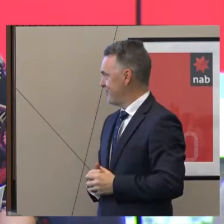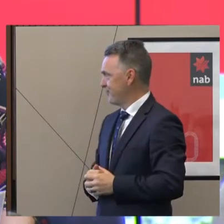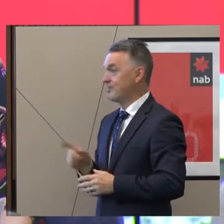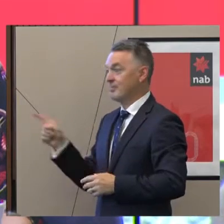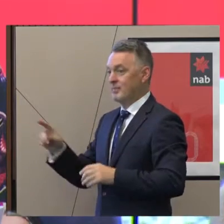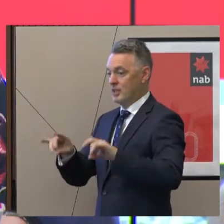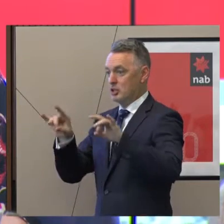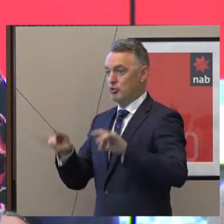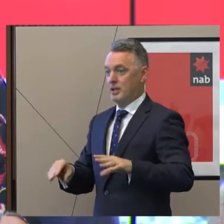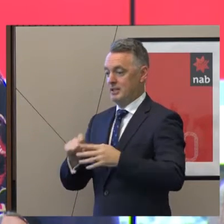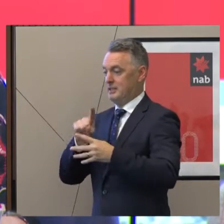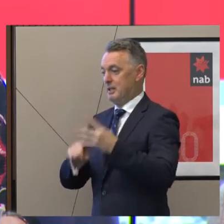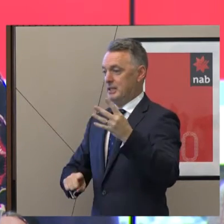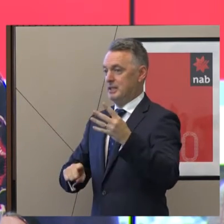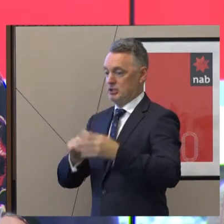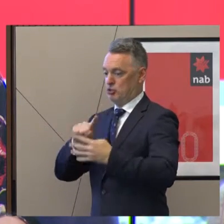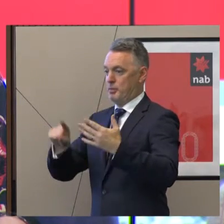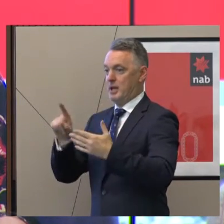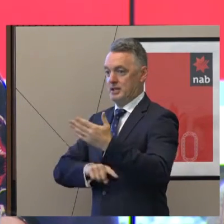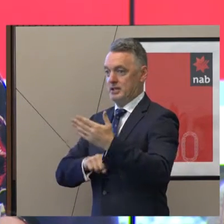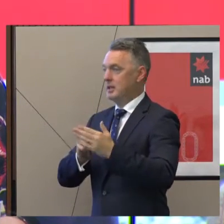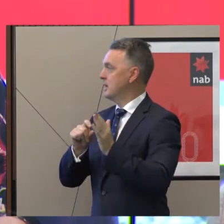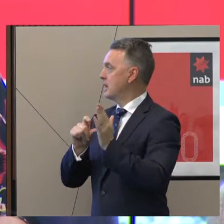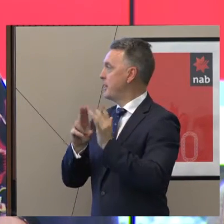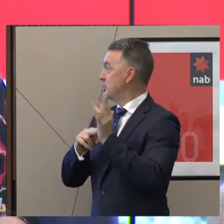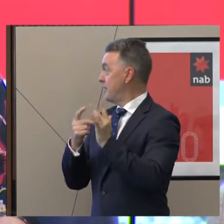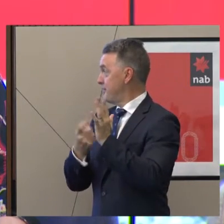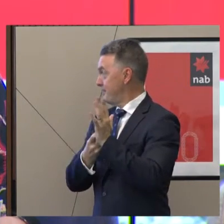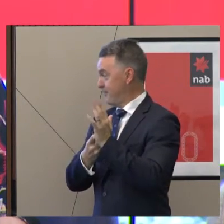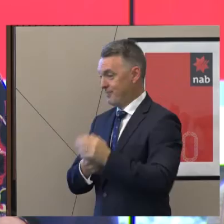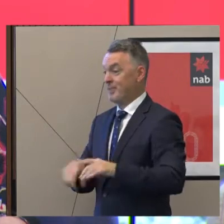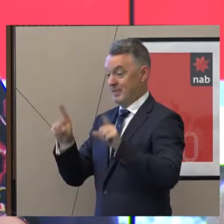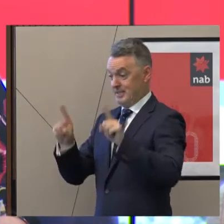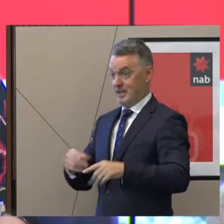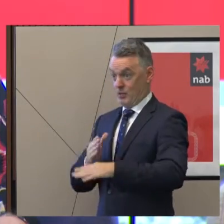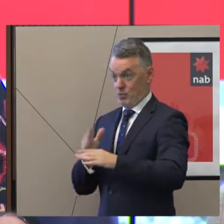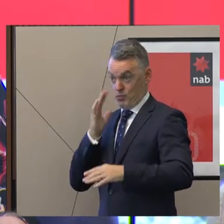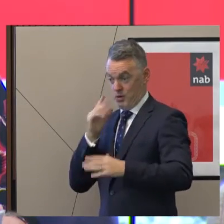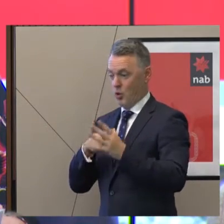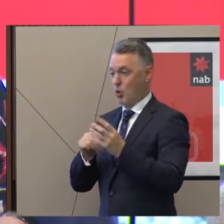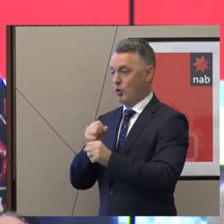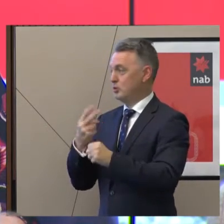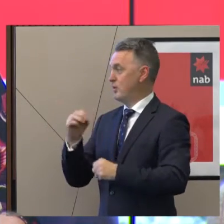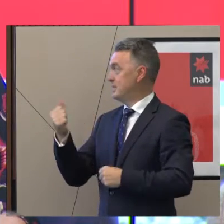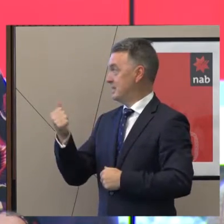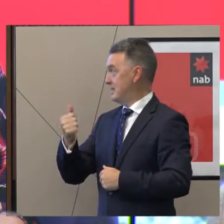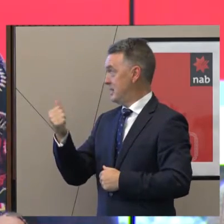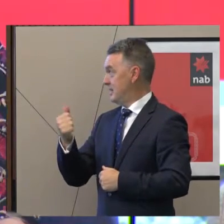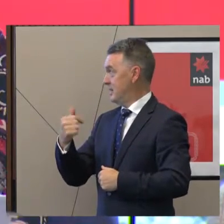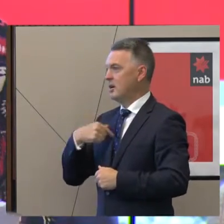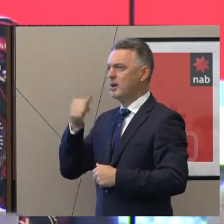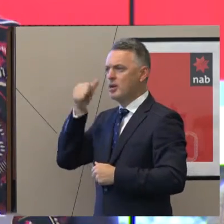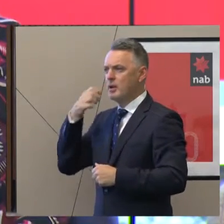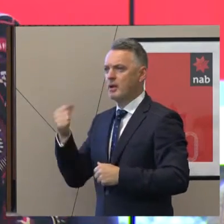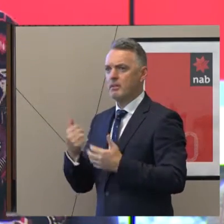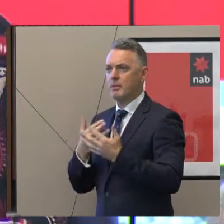the Australia's Disability Discrimination Commissioner, and he commenced the role in August 2016. And I know that there